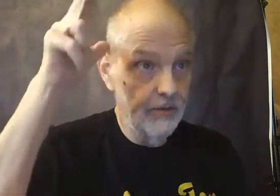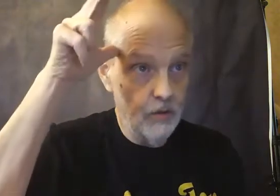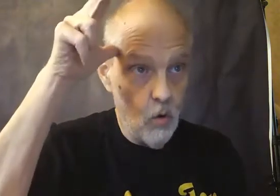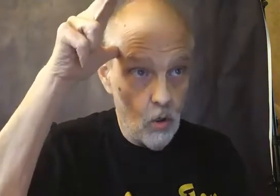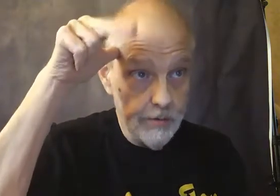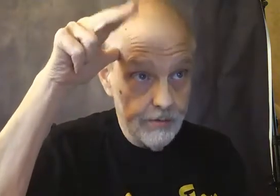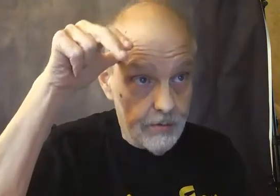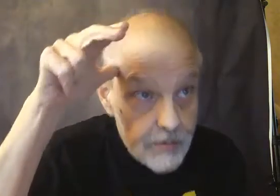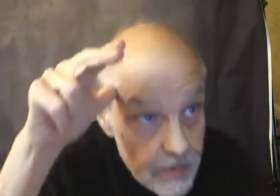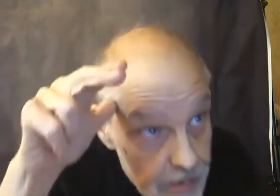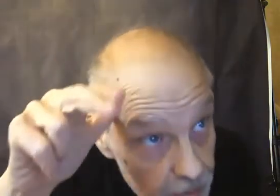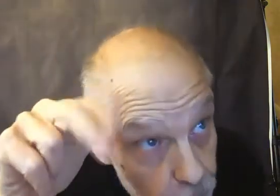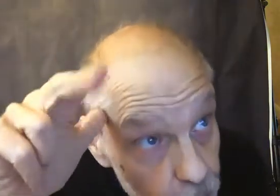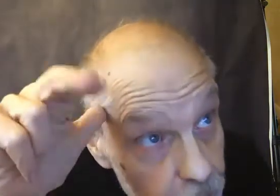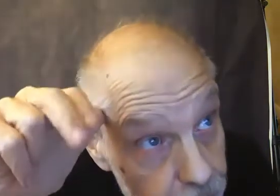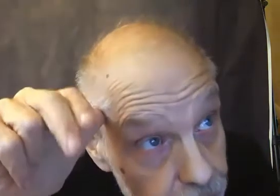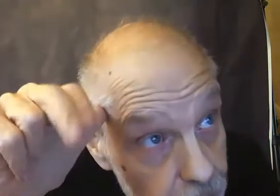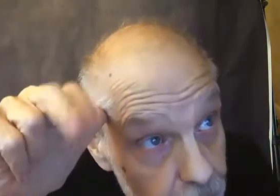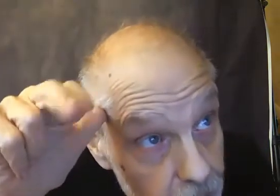the horse. This is a sign for a horse.